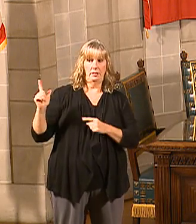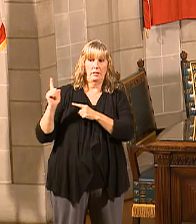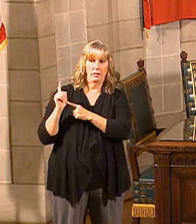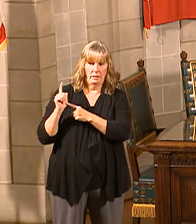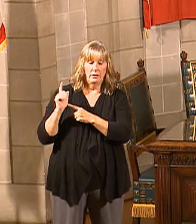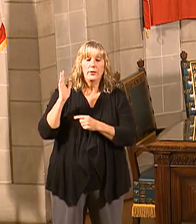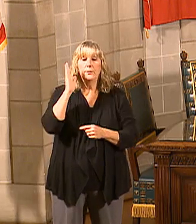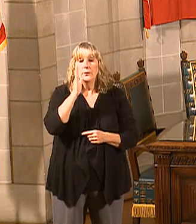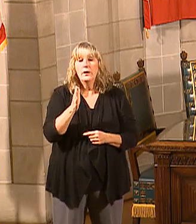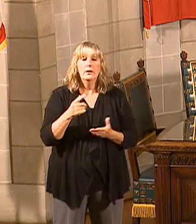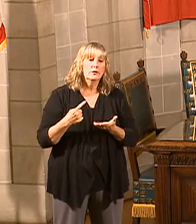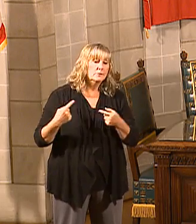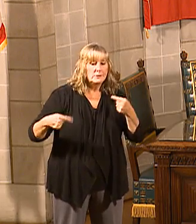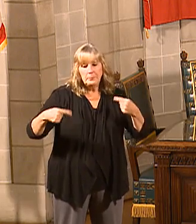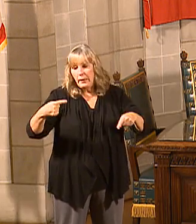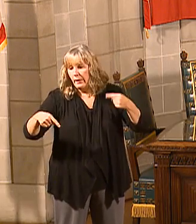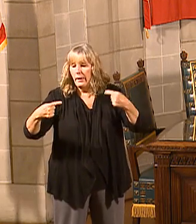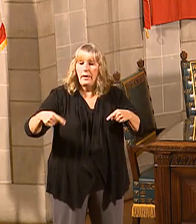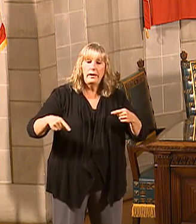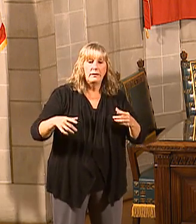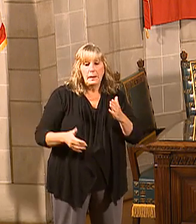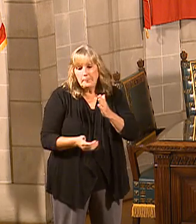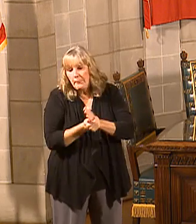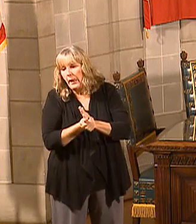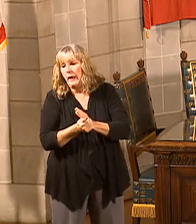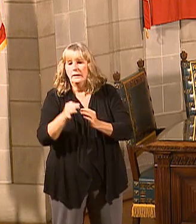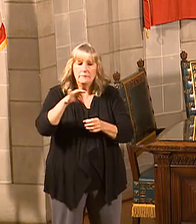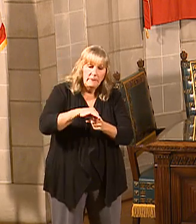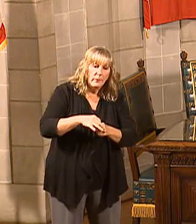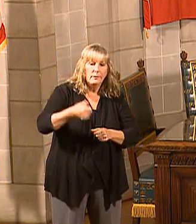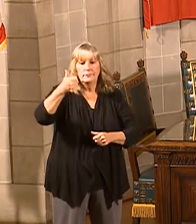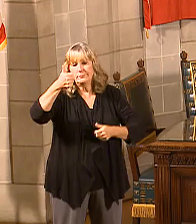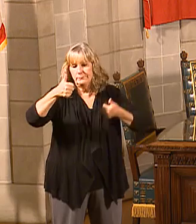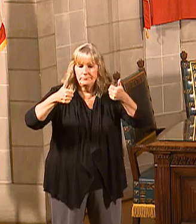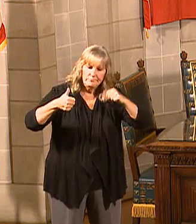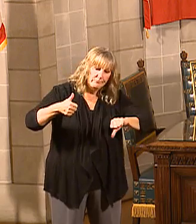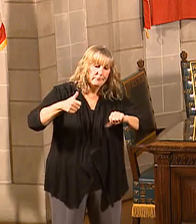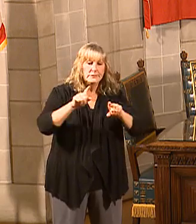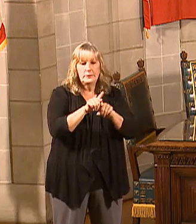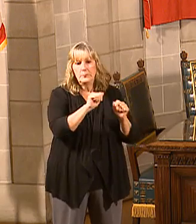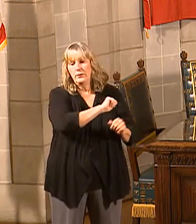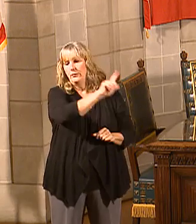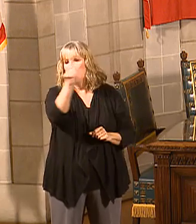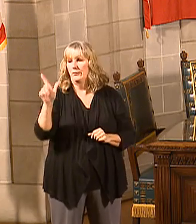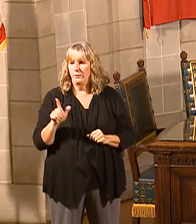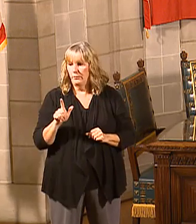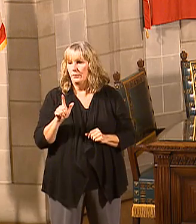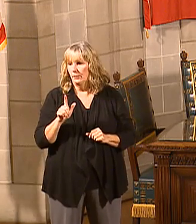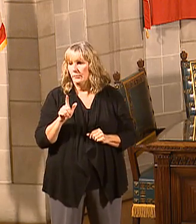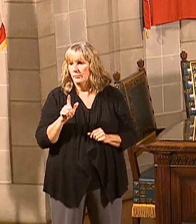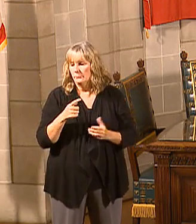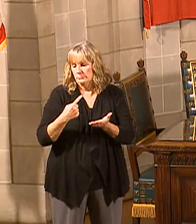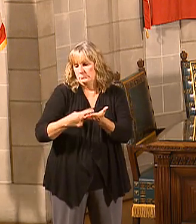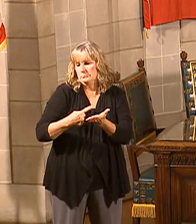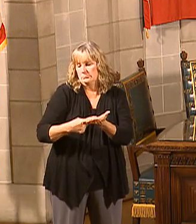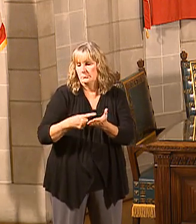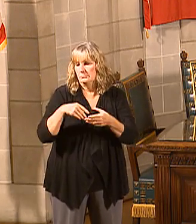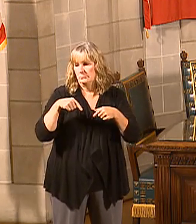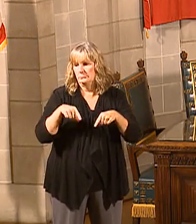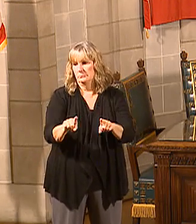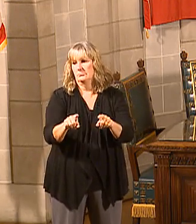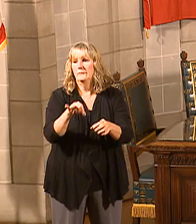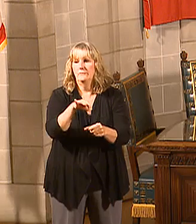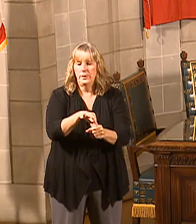be debated, amended, voted up or down, just like any other budget bill would be debated and voted